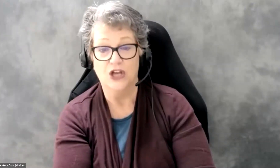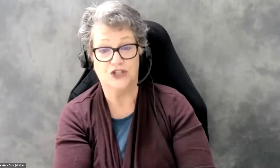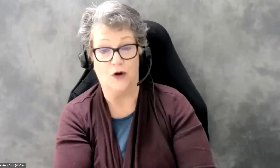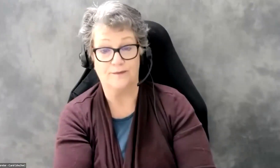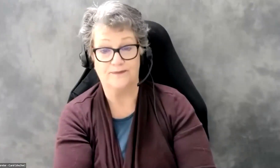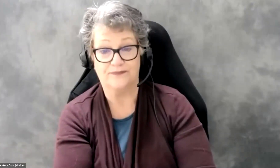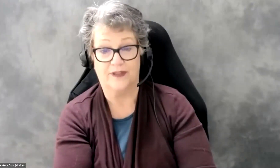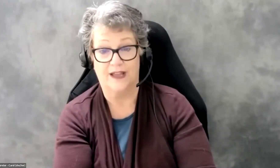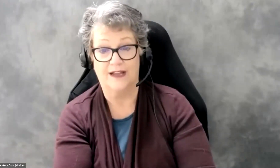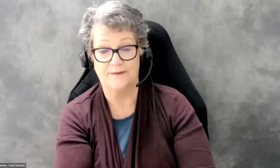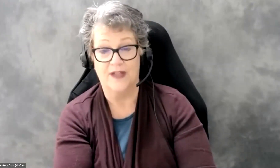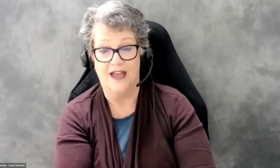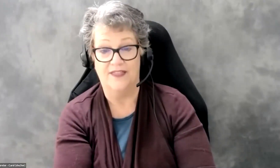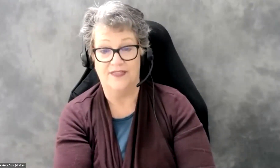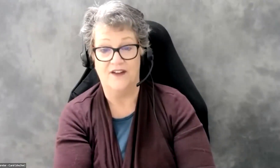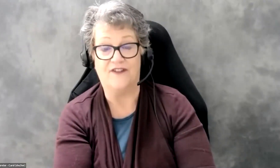So,